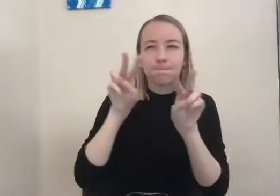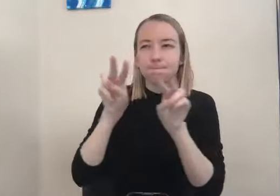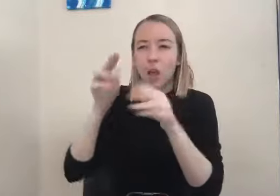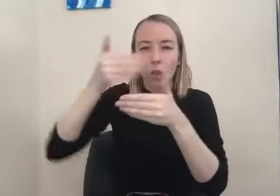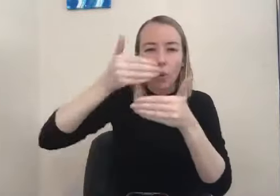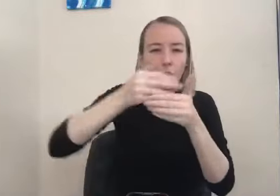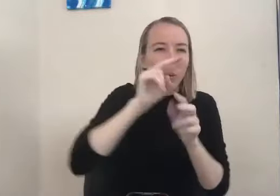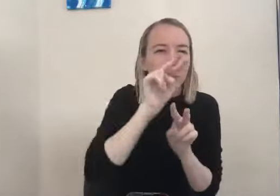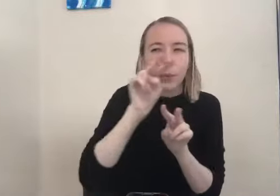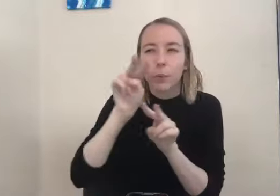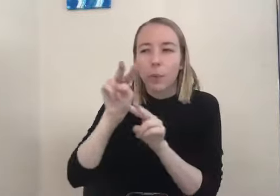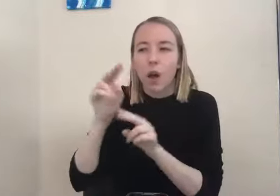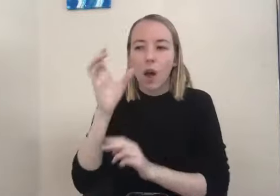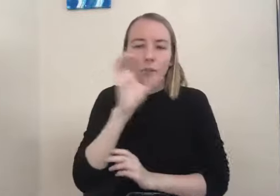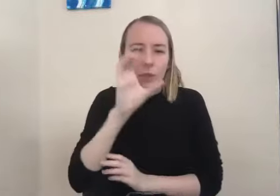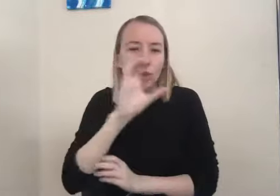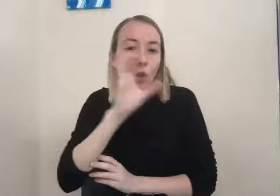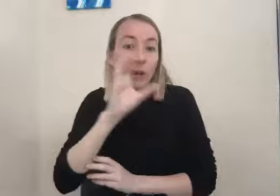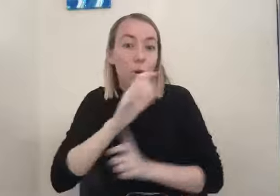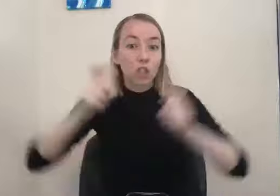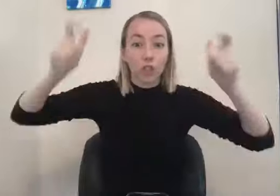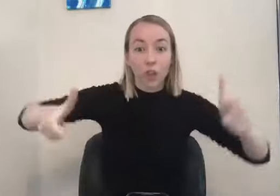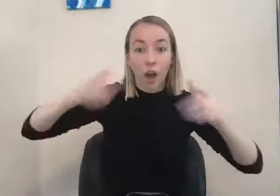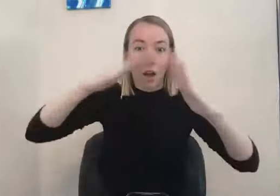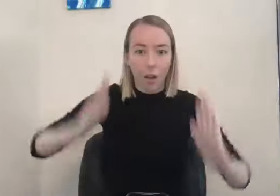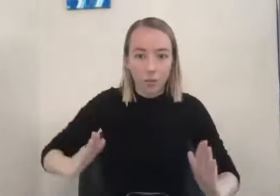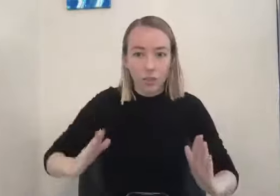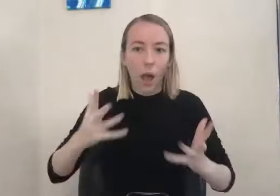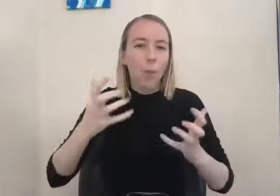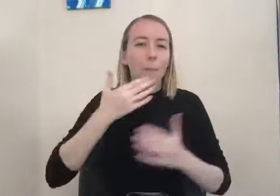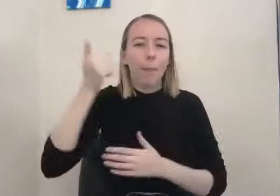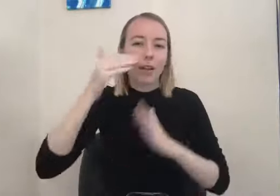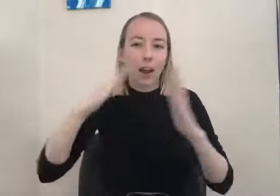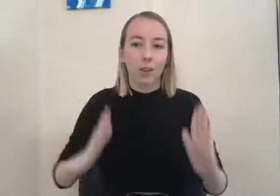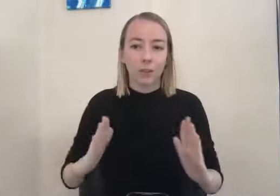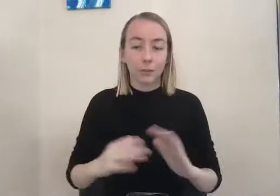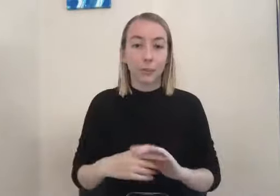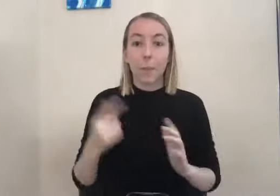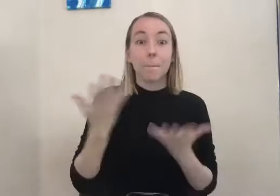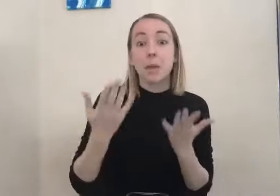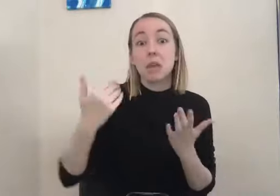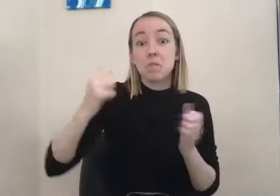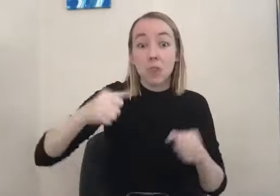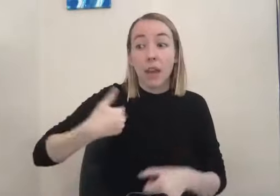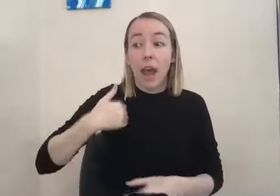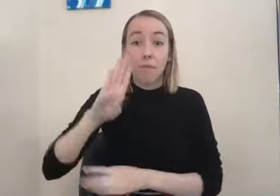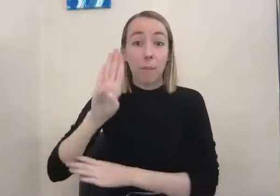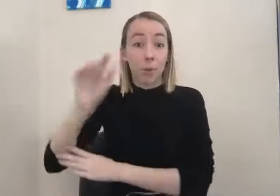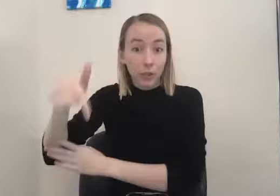barbecue, and I would go along to the barbecue, very materialistic, and I'd go along to the barbecue, and I would leave her house, and